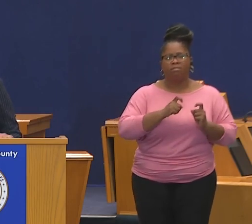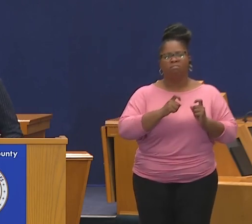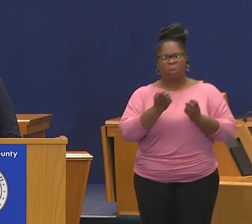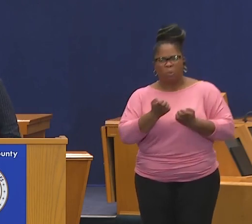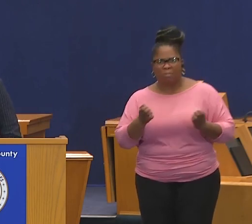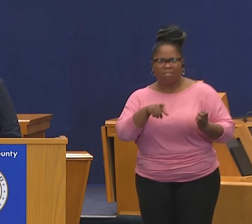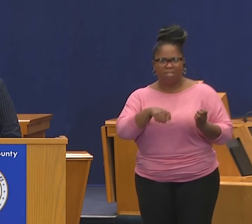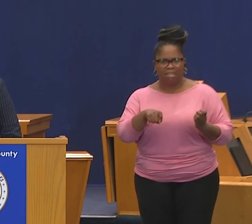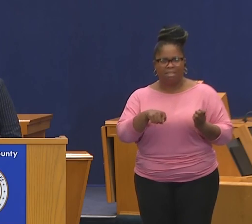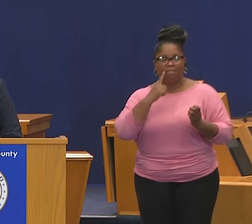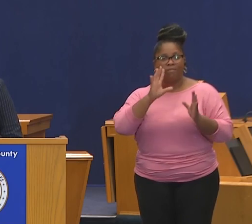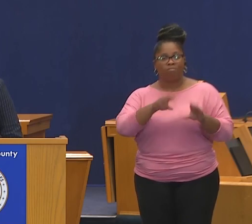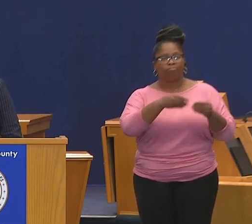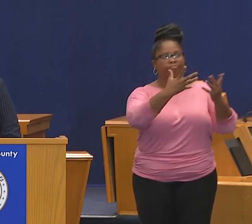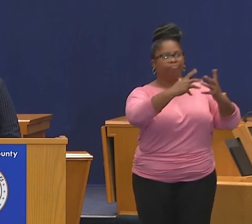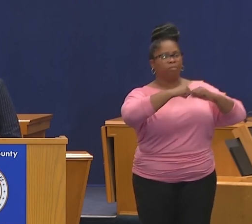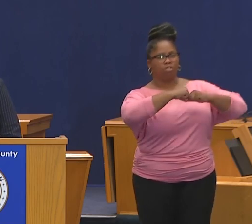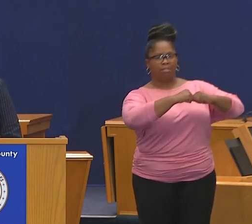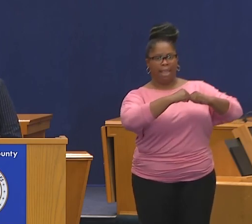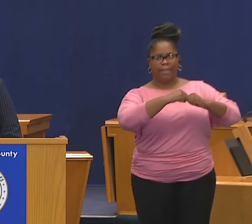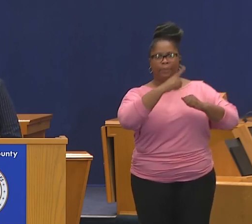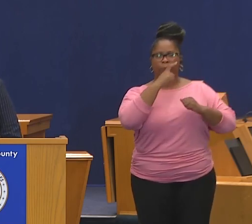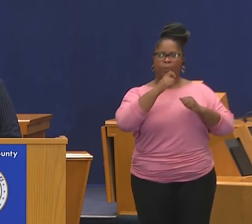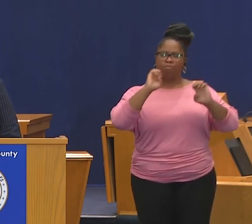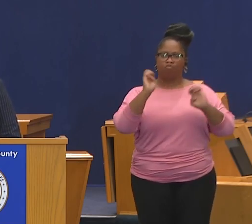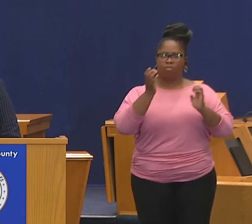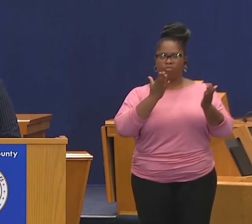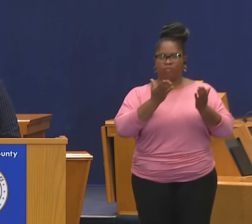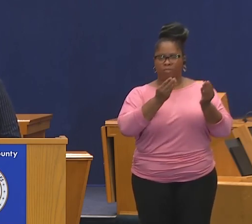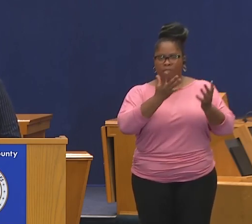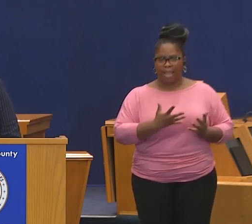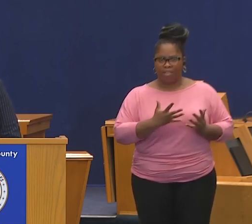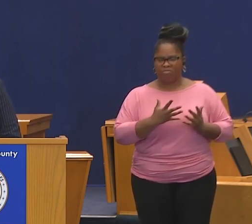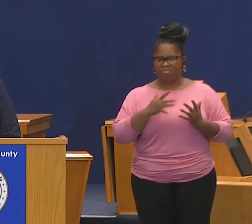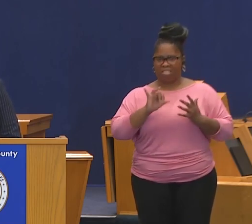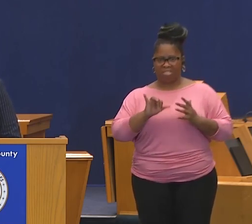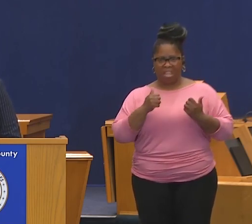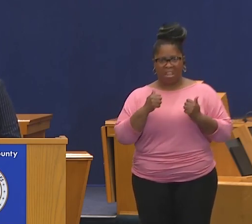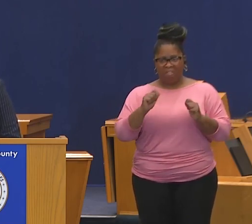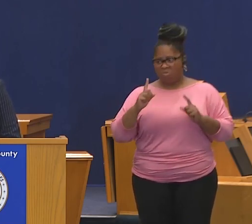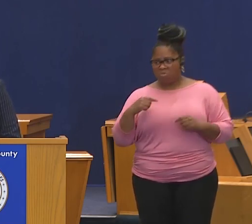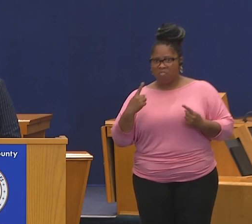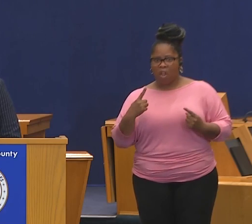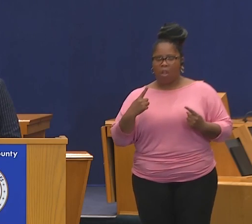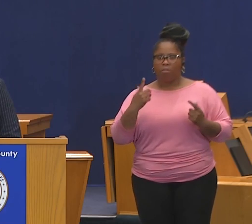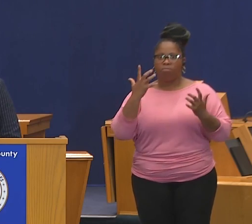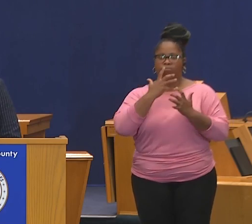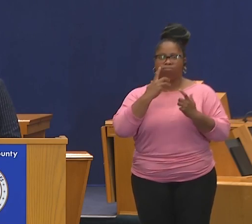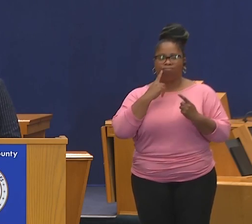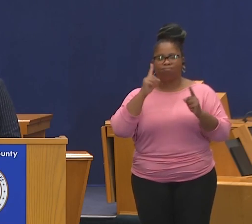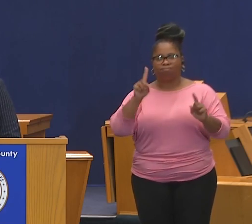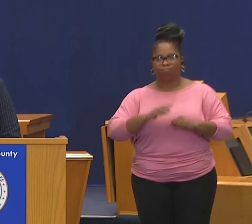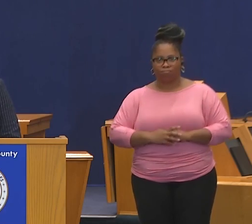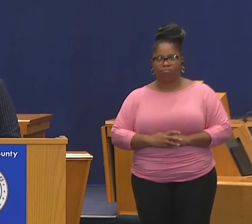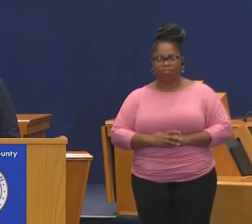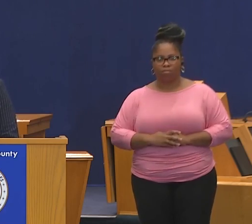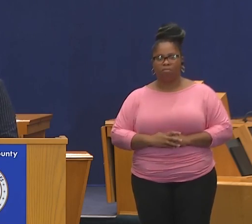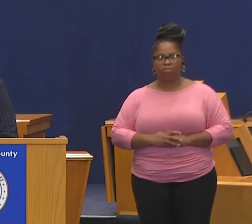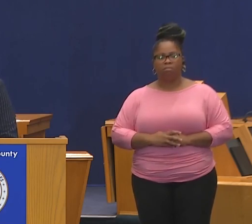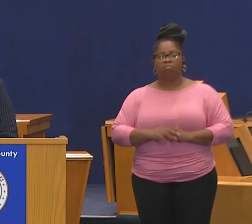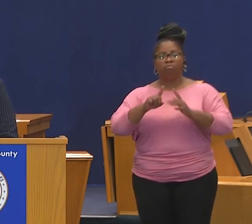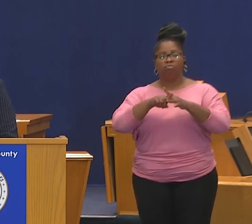our frontline workers. This effort has been an incredible success so far. The initiative facilitated